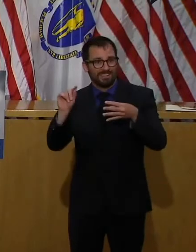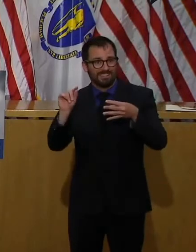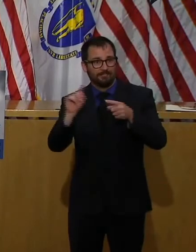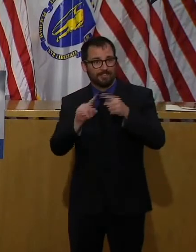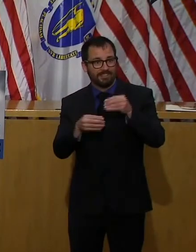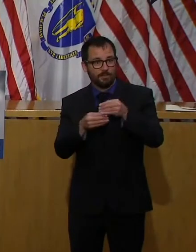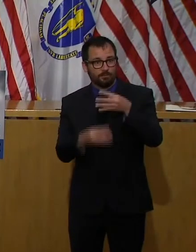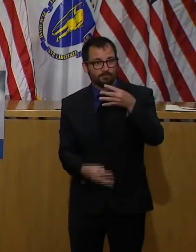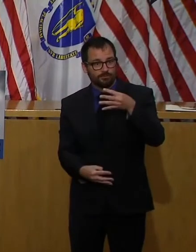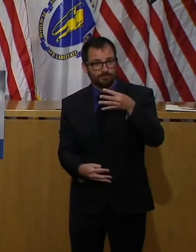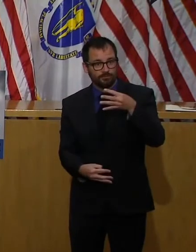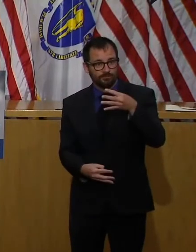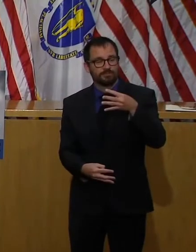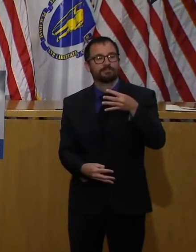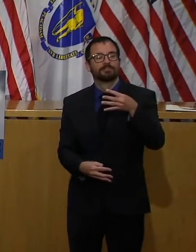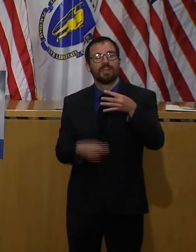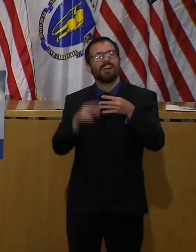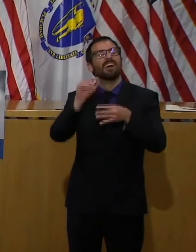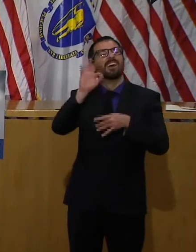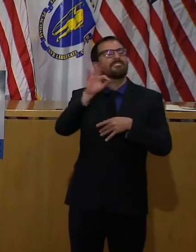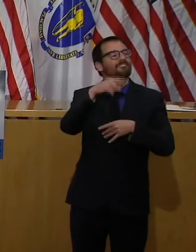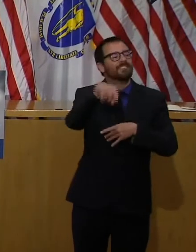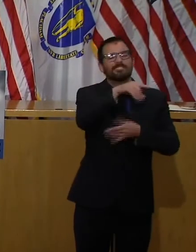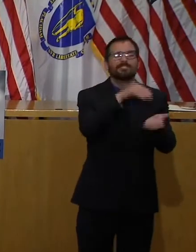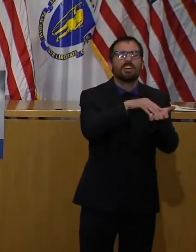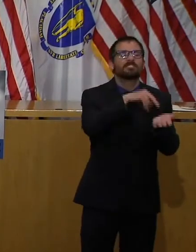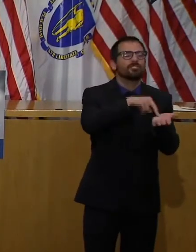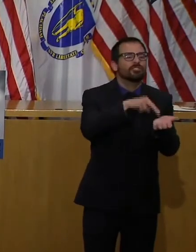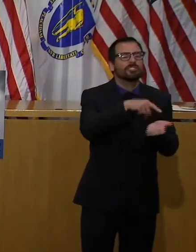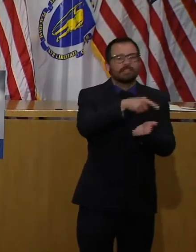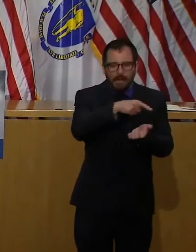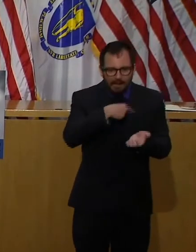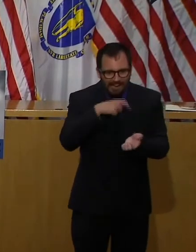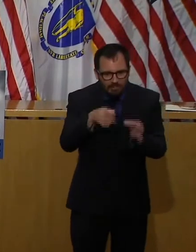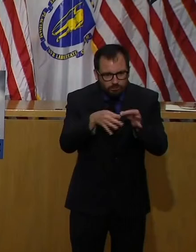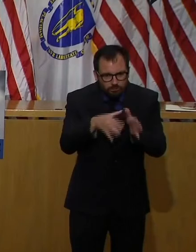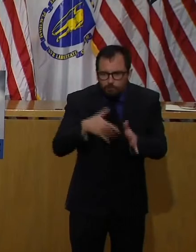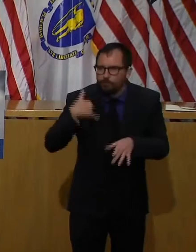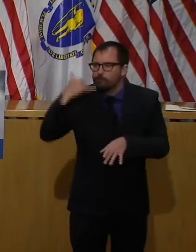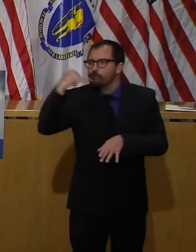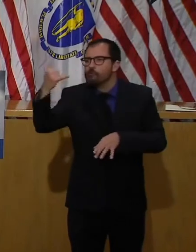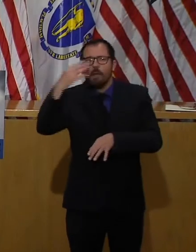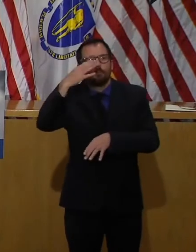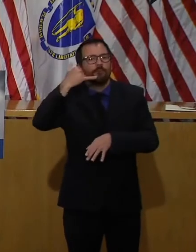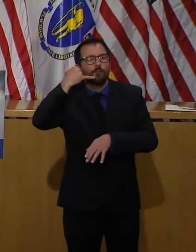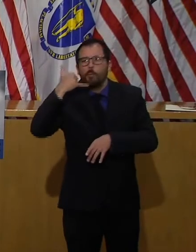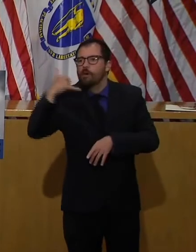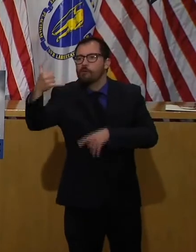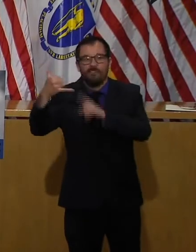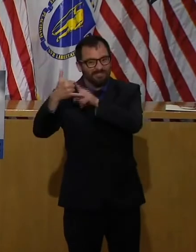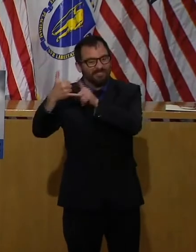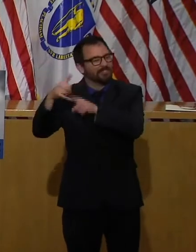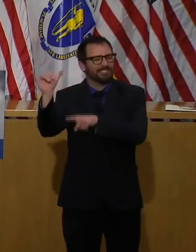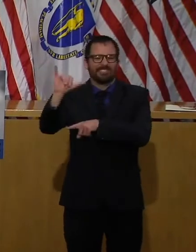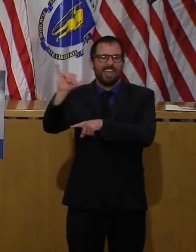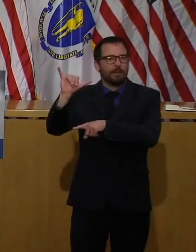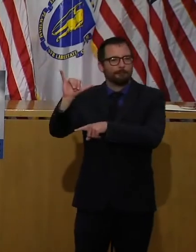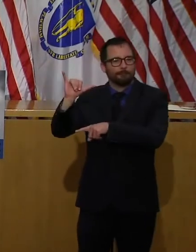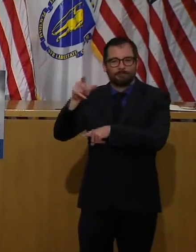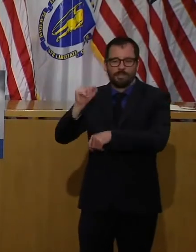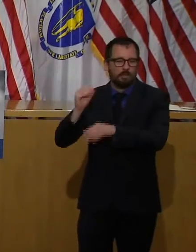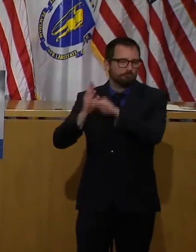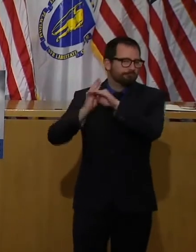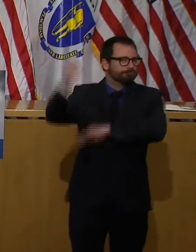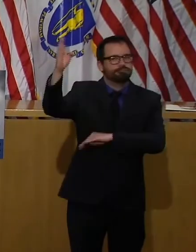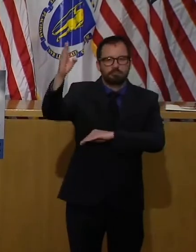Connector uses for all of their clients as well. So that represents 250 plus languages. Do you know how many of the contacts have been